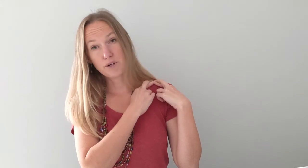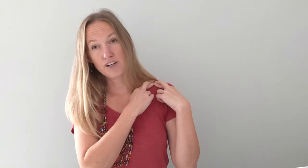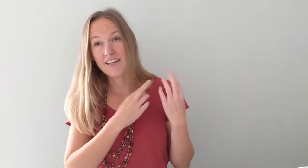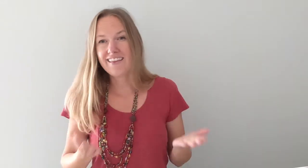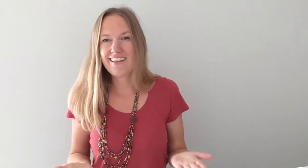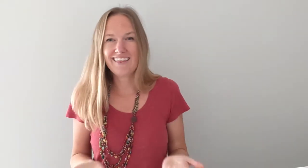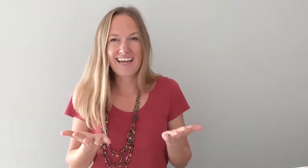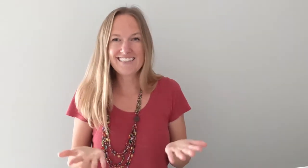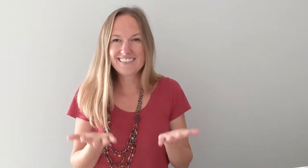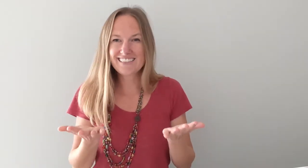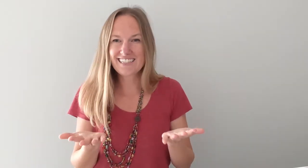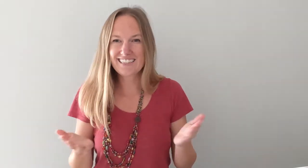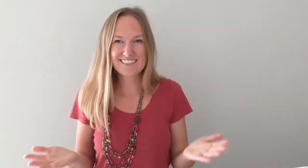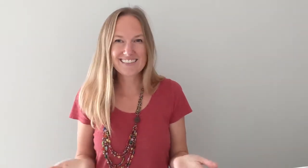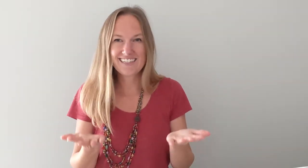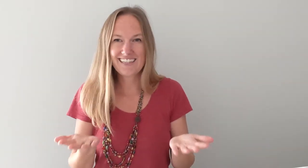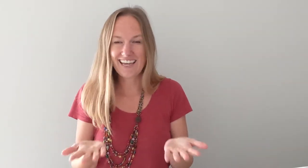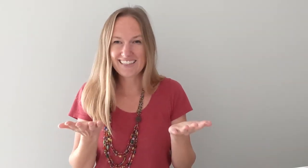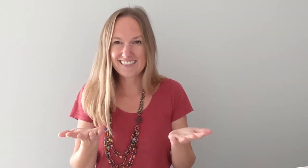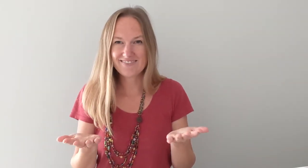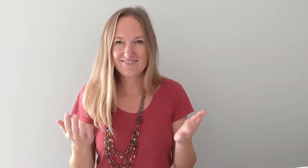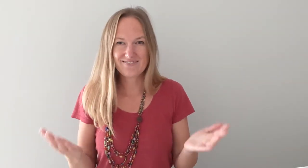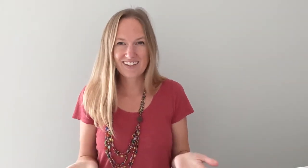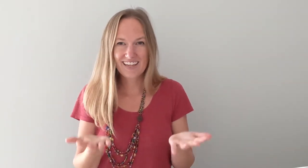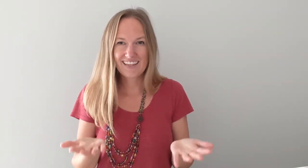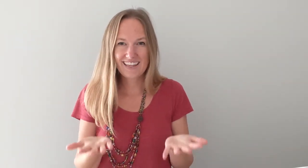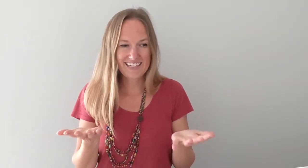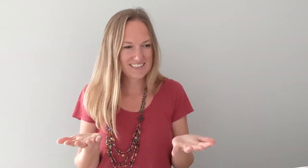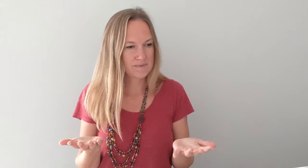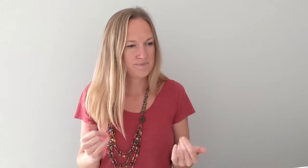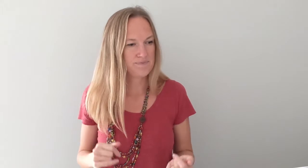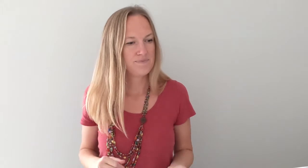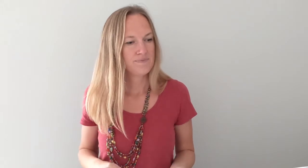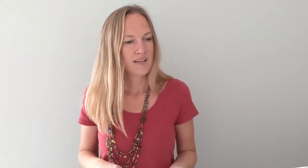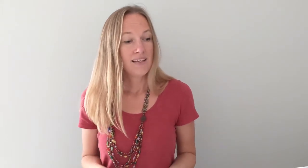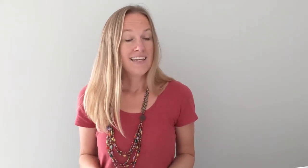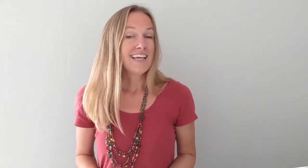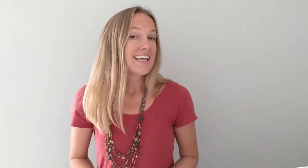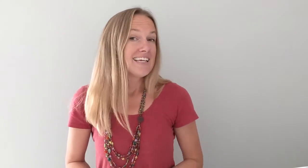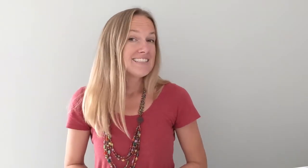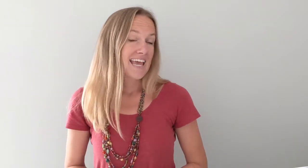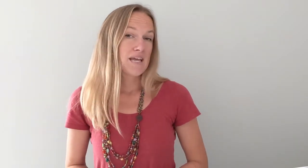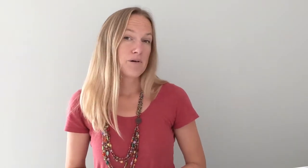burden and then light is just like this. Light, okay, light. He is able